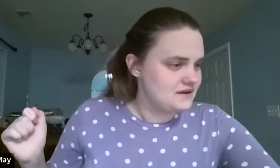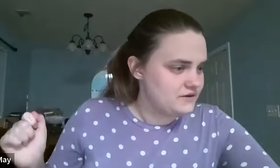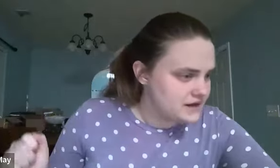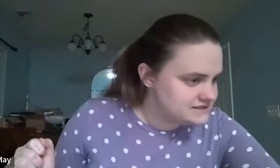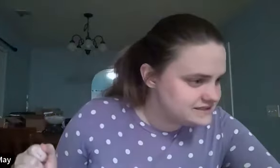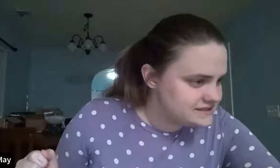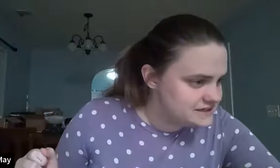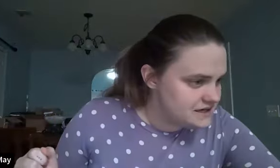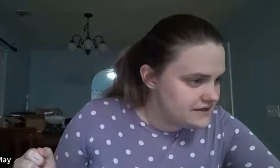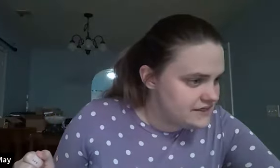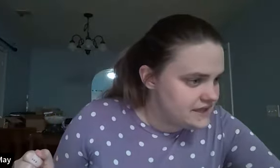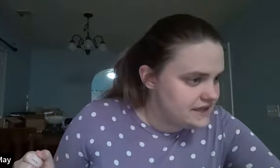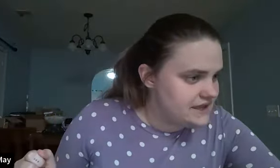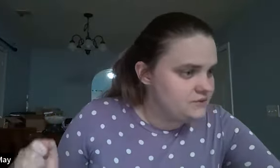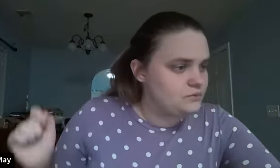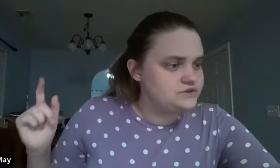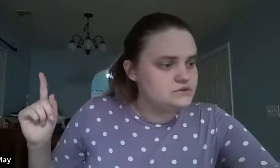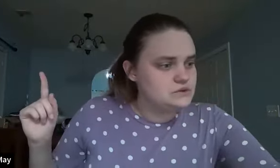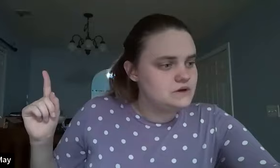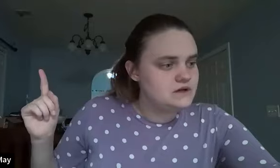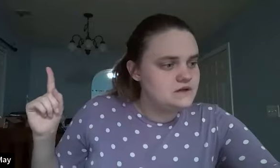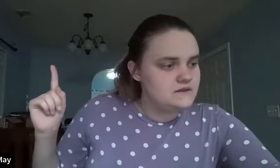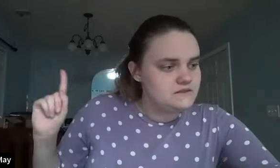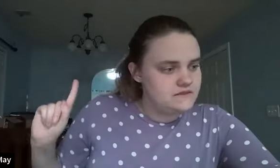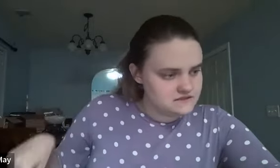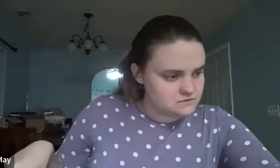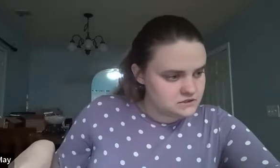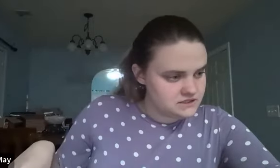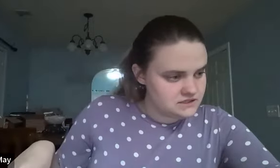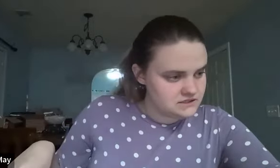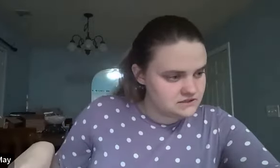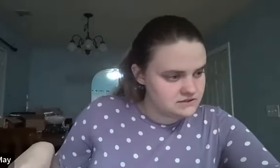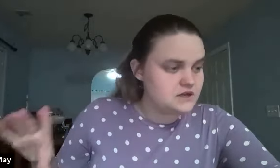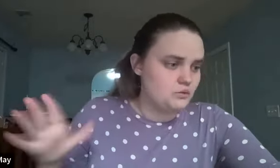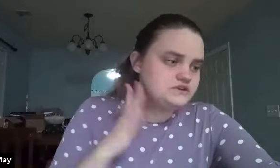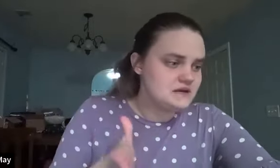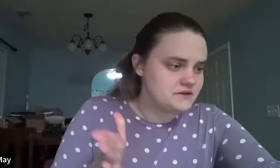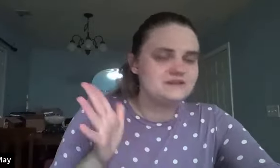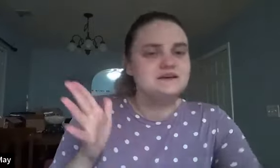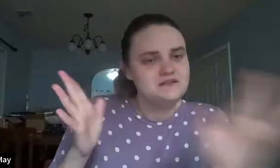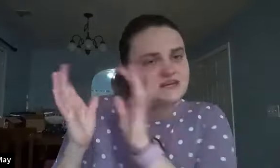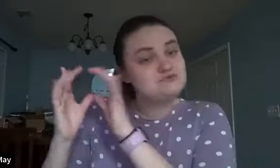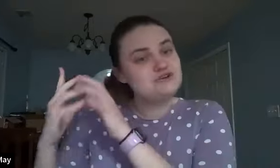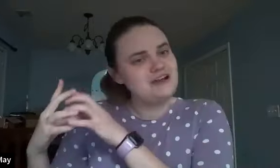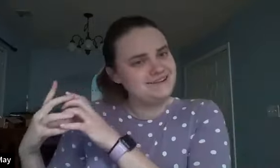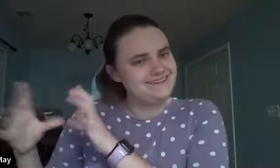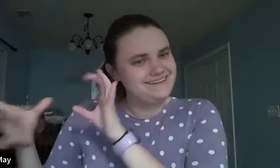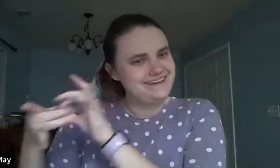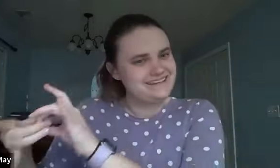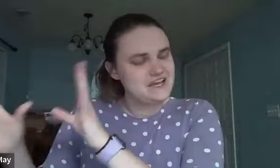All right. And then we'll do this one. No, we'll stop there because the next ones all kind of connect together.